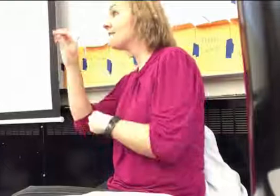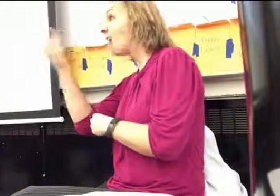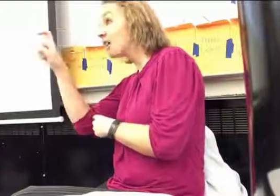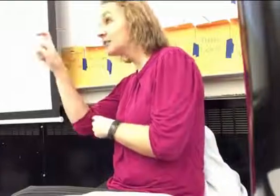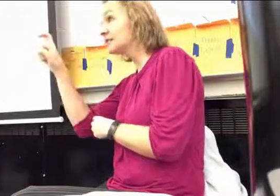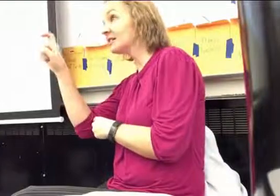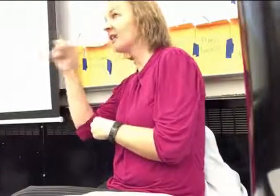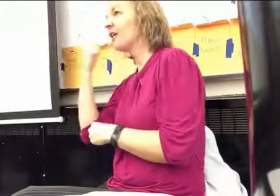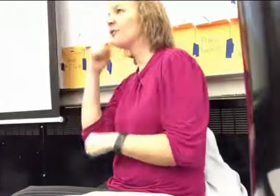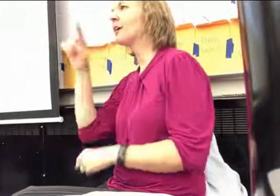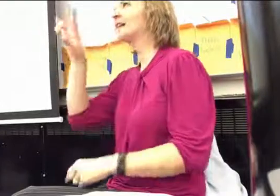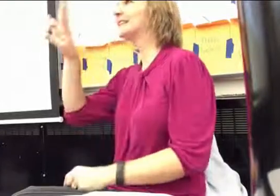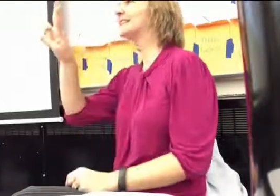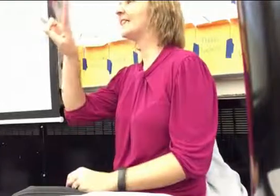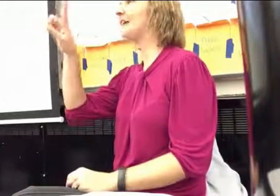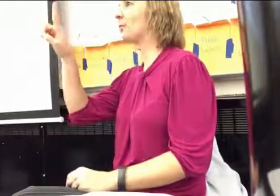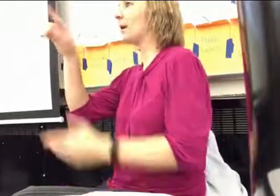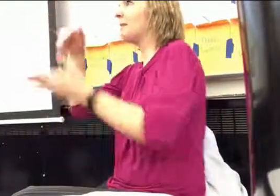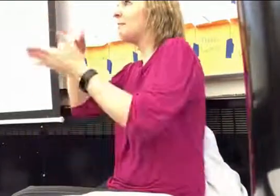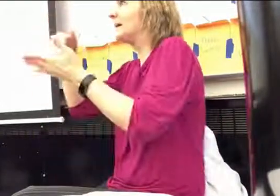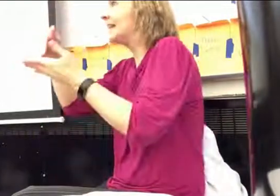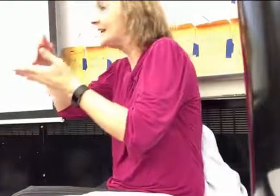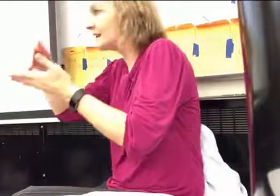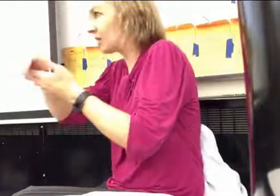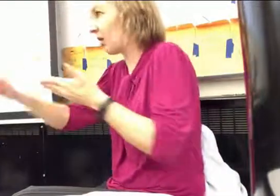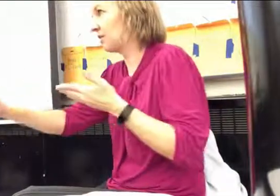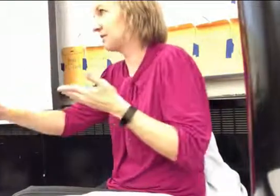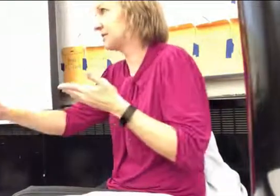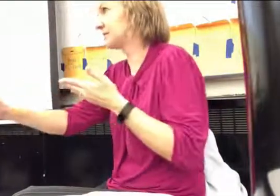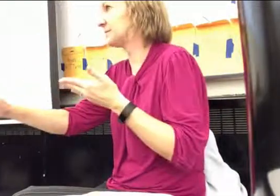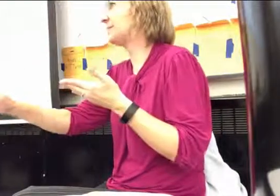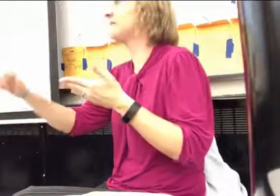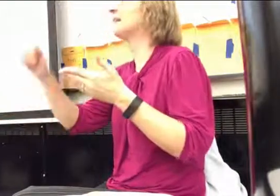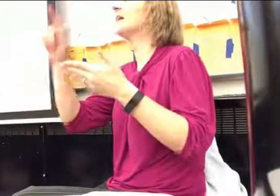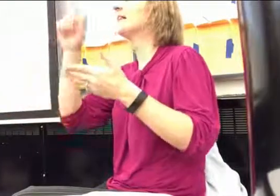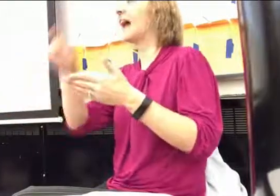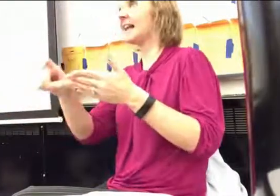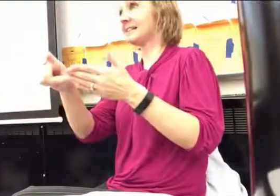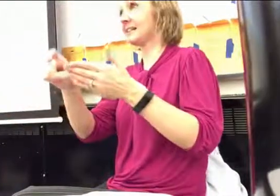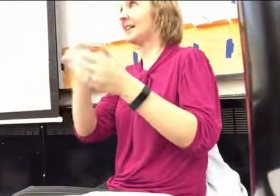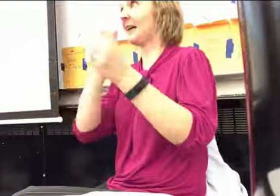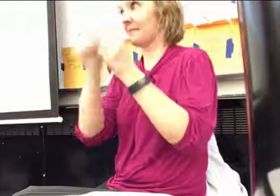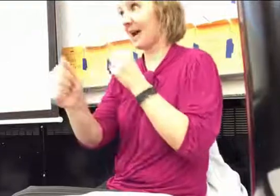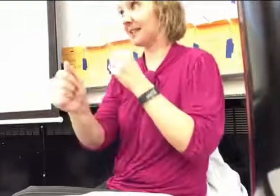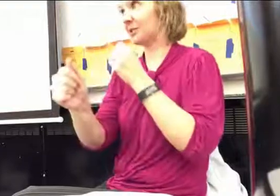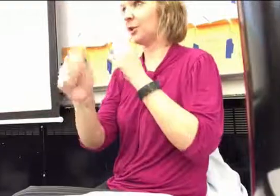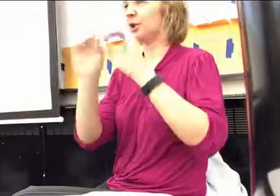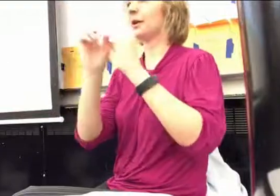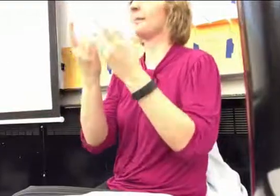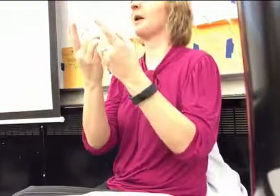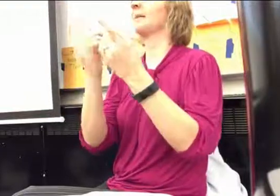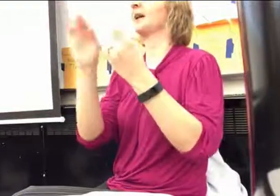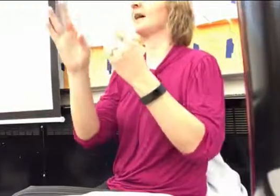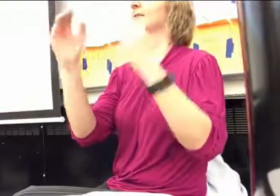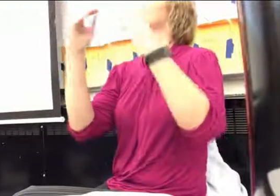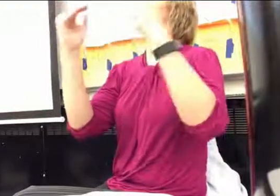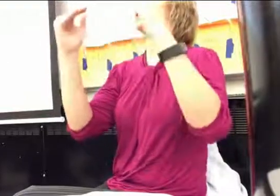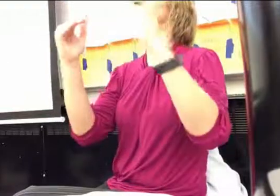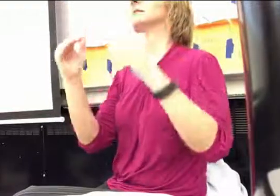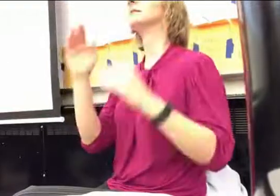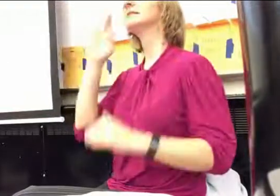billion. That had to go through the U.S. Department of Justice to even approve it. A couple years ago, hi.